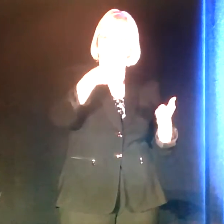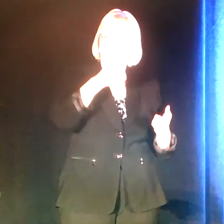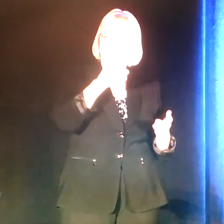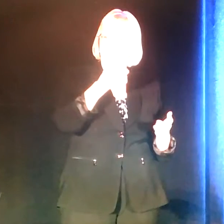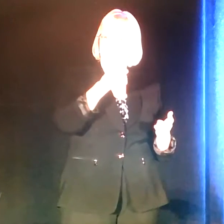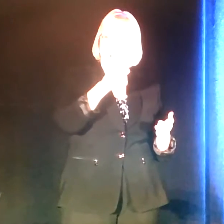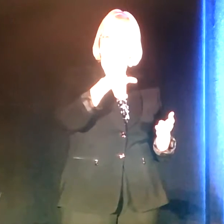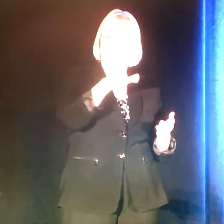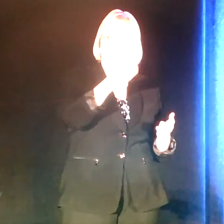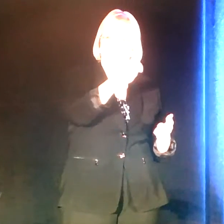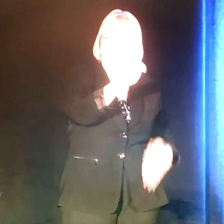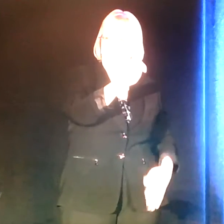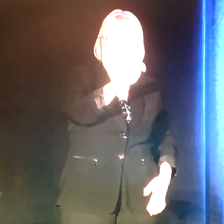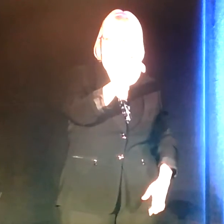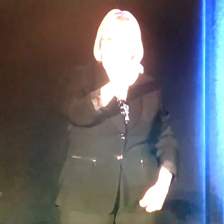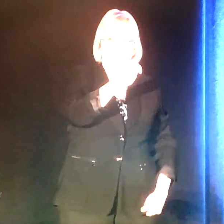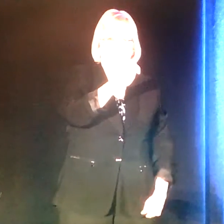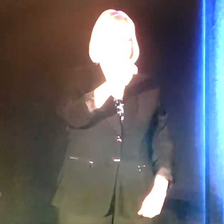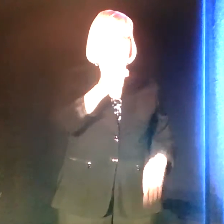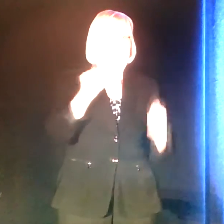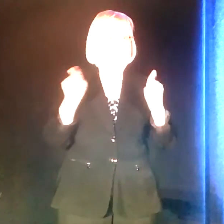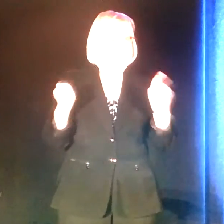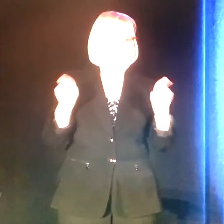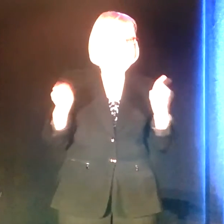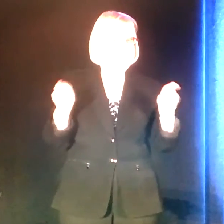it's just, it's protocol, product.